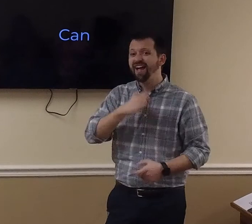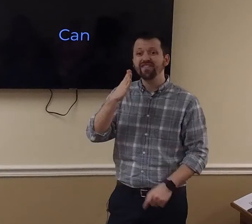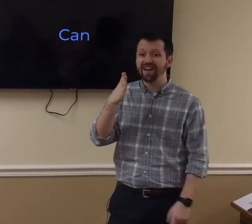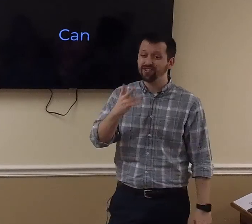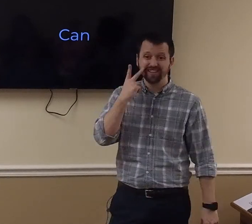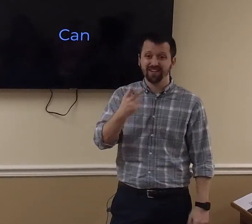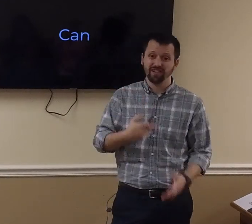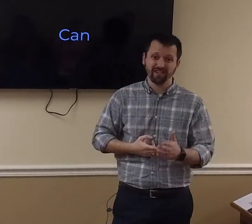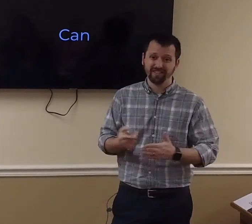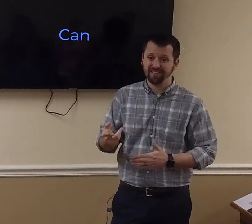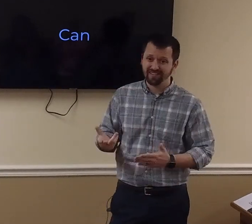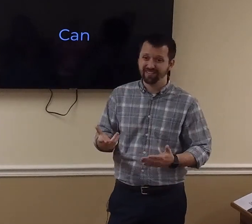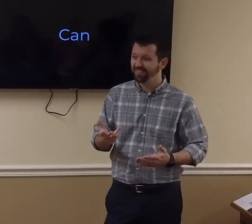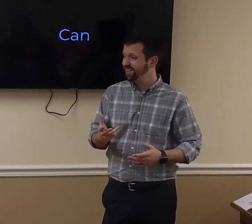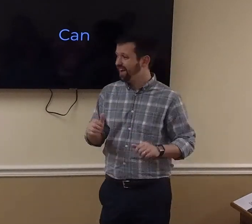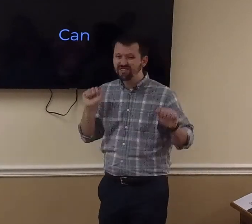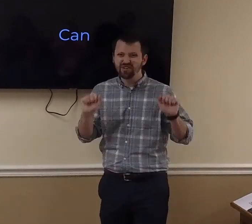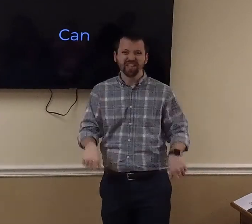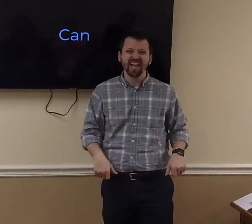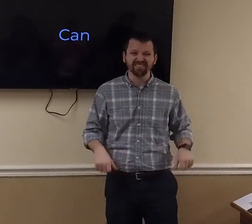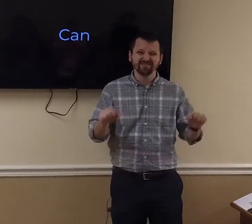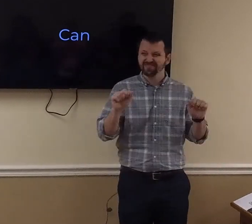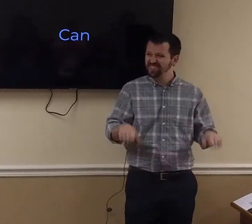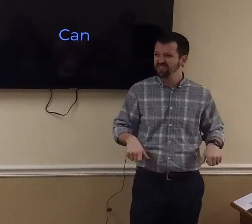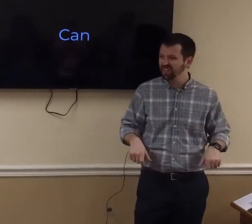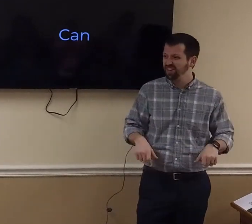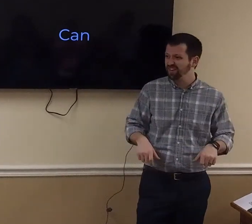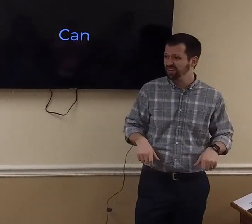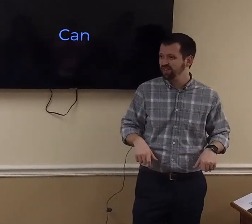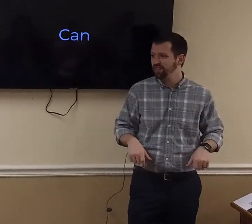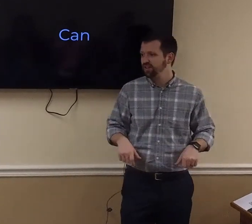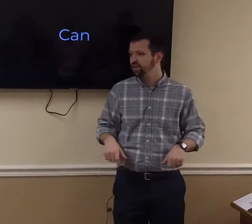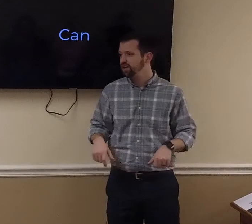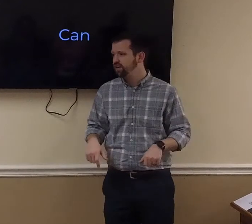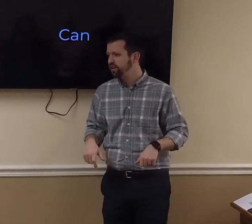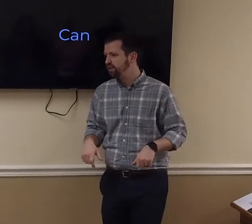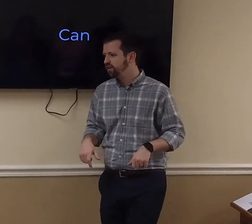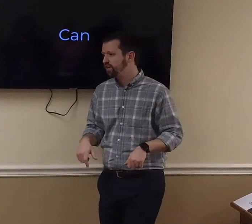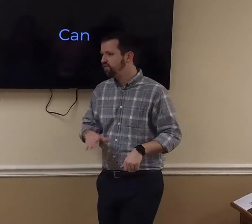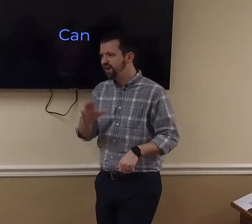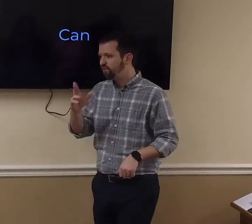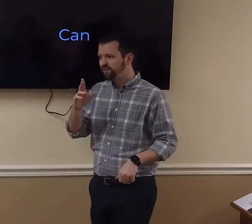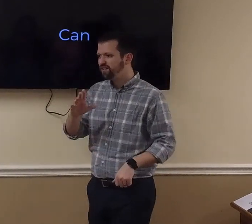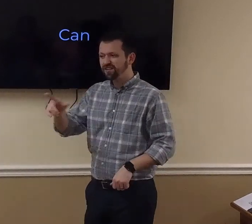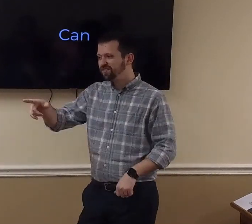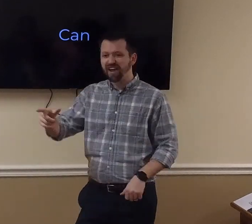have never seen that quite Okay. honestly. So I would Good to stick know. with can. Stick with can. Can. You never? Yeah,